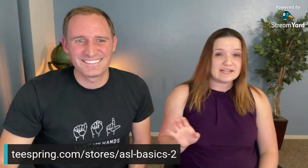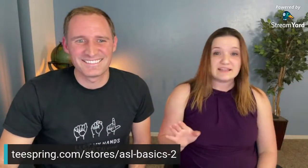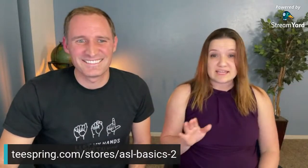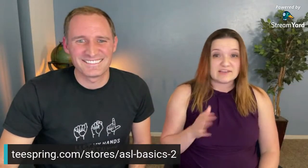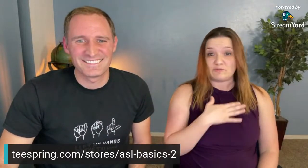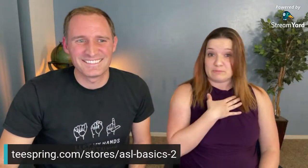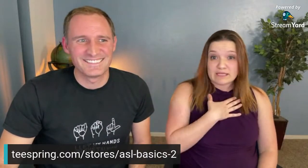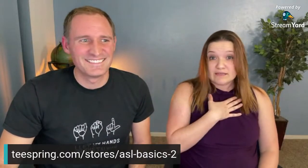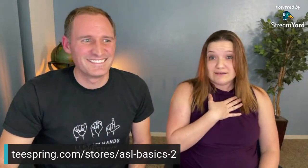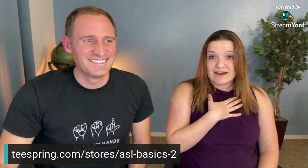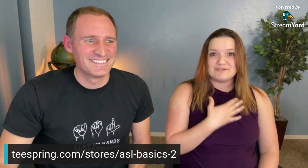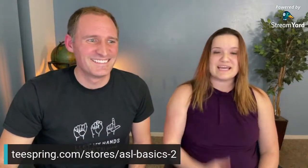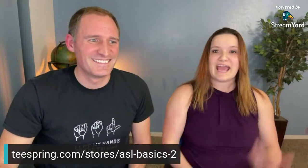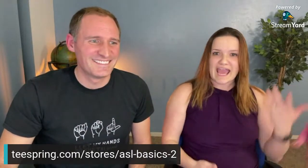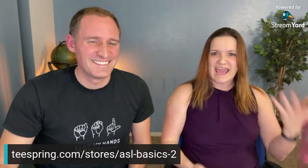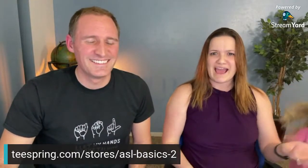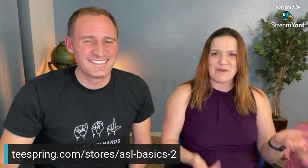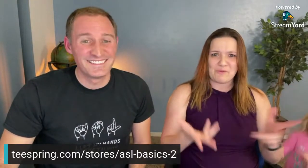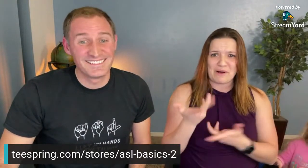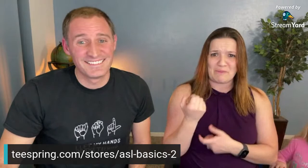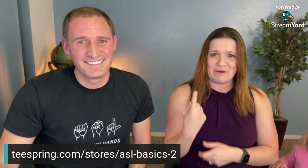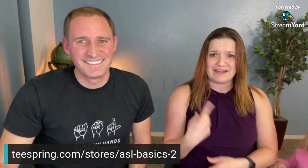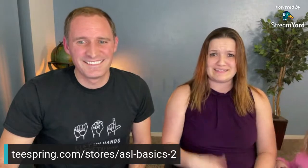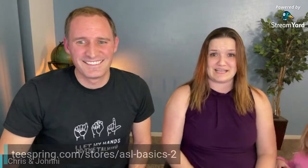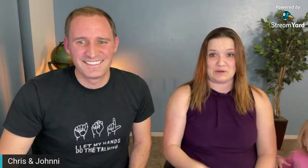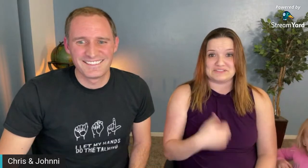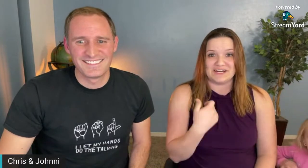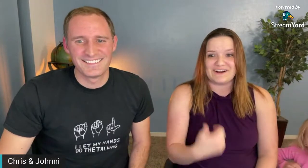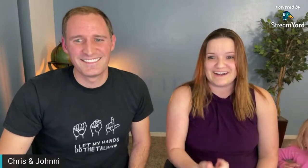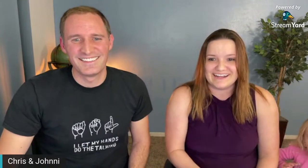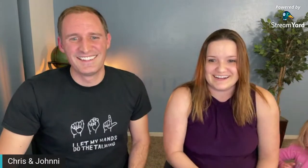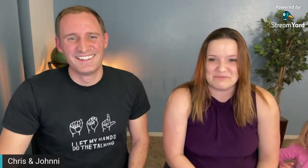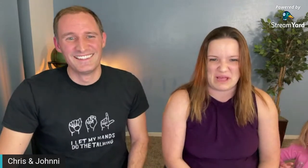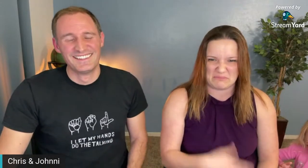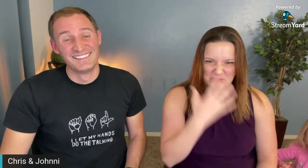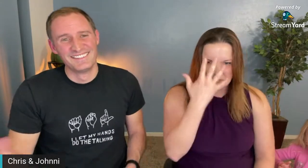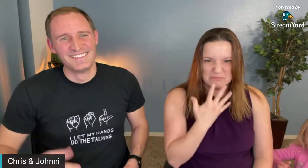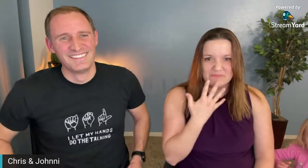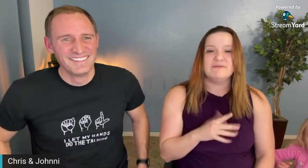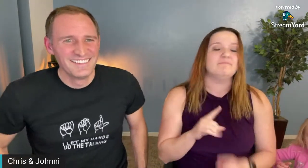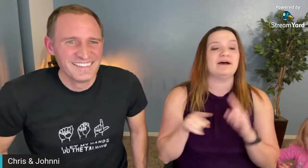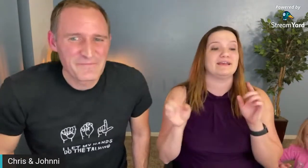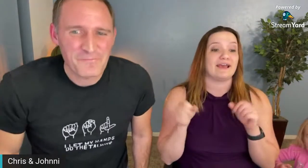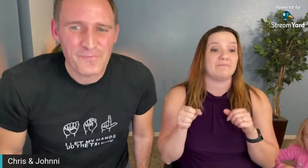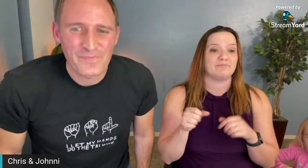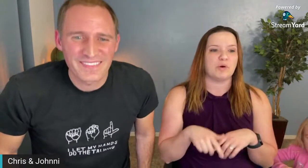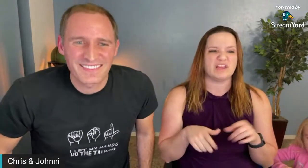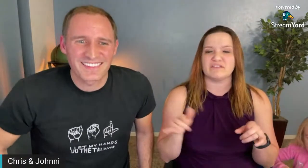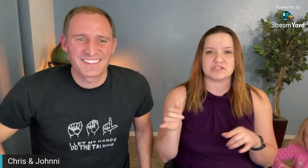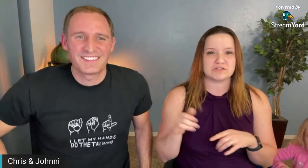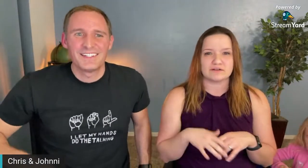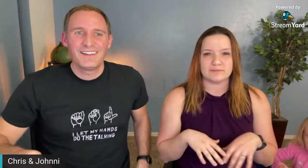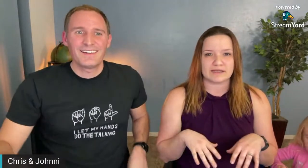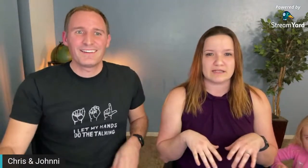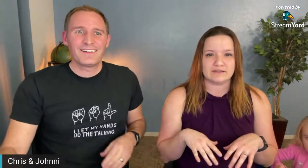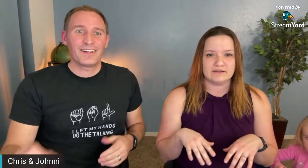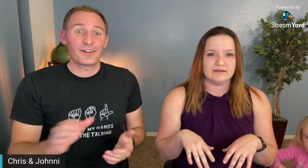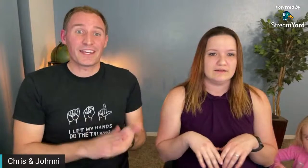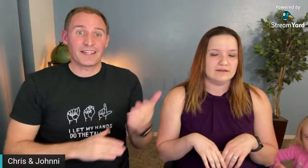didn't think of me. I was like, hey, I want one. He's like, oh, sorry. And I'm like, But yeah. Oh, I love that shirt. Oh my God. Okay,